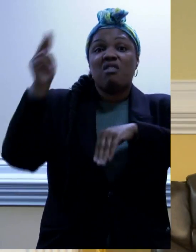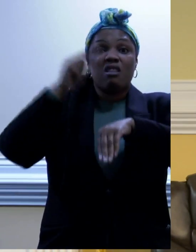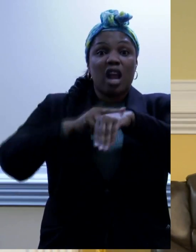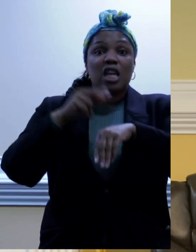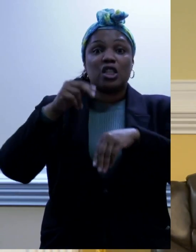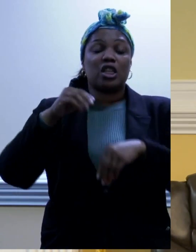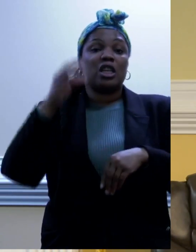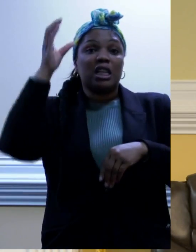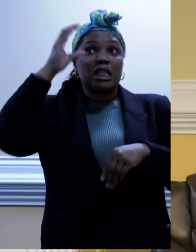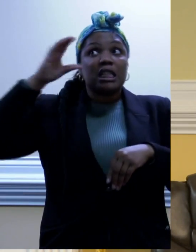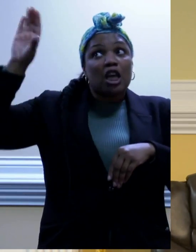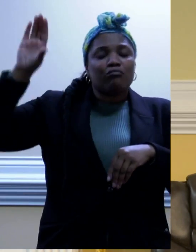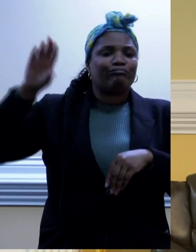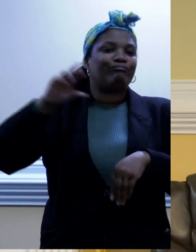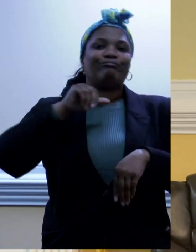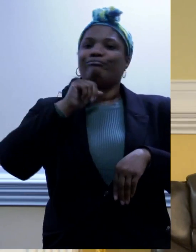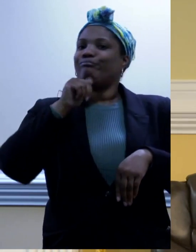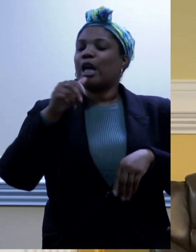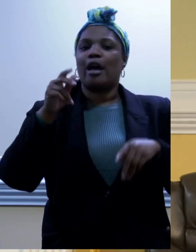there.